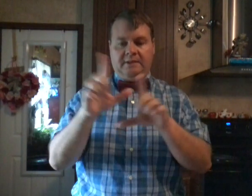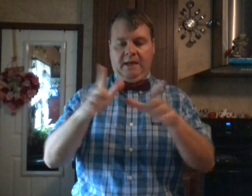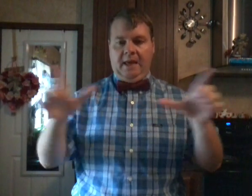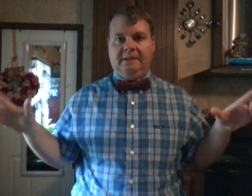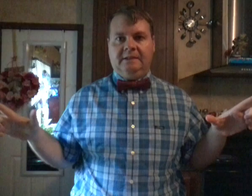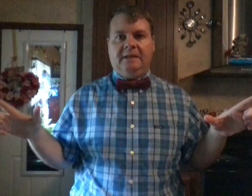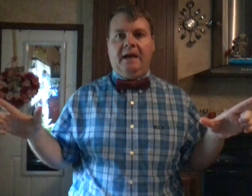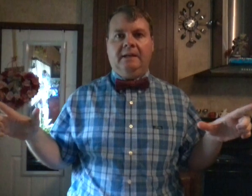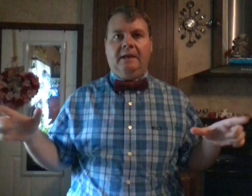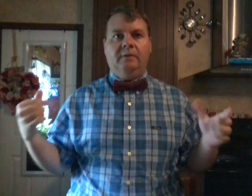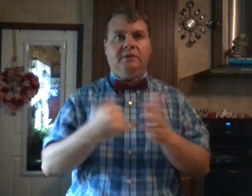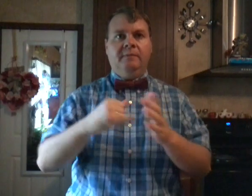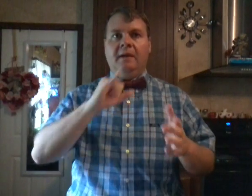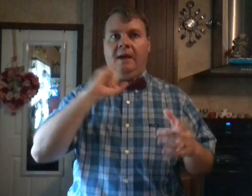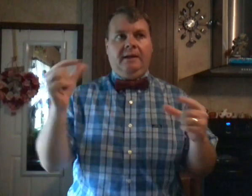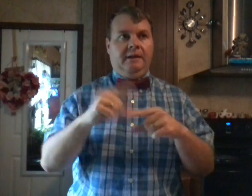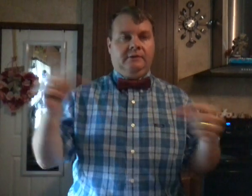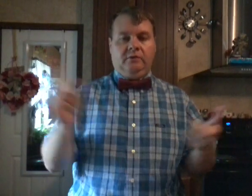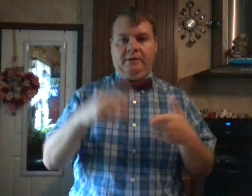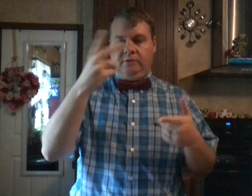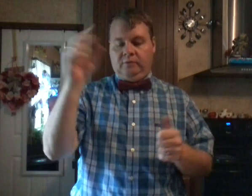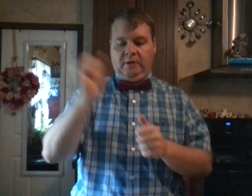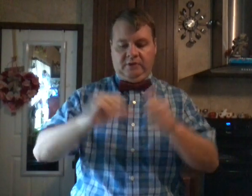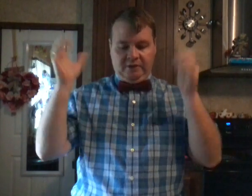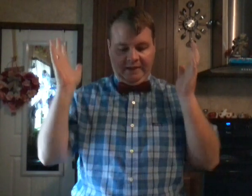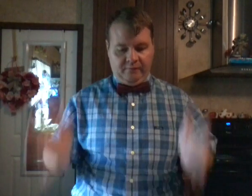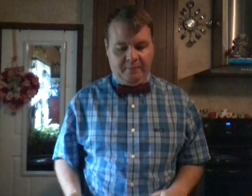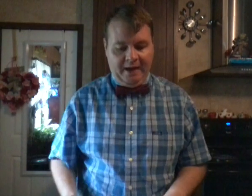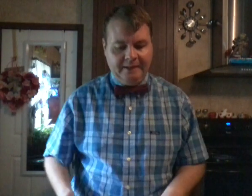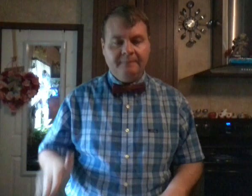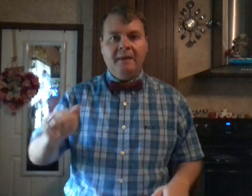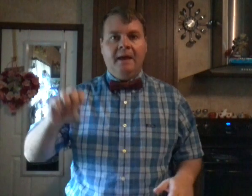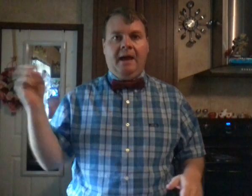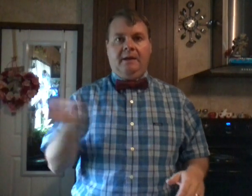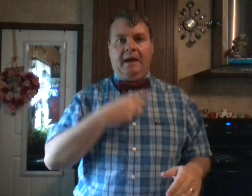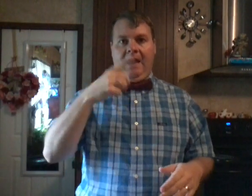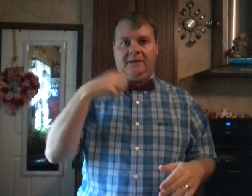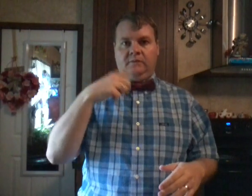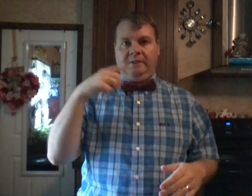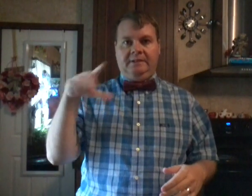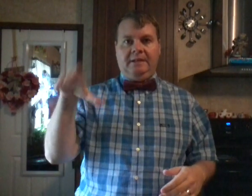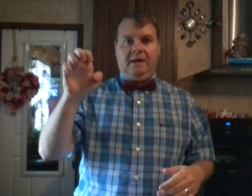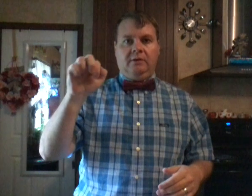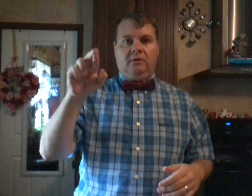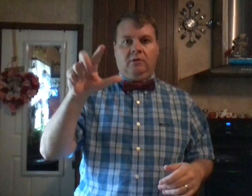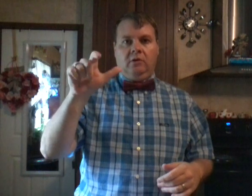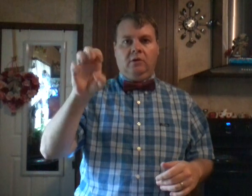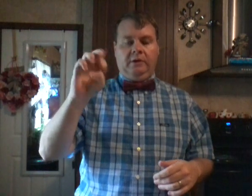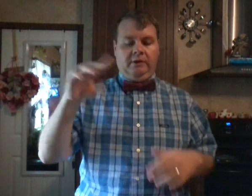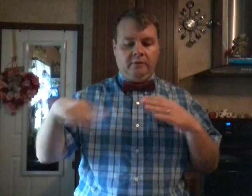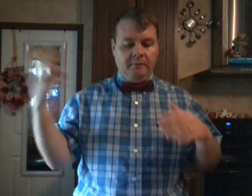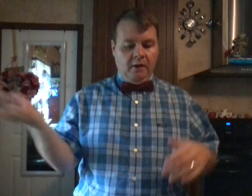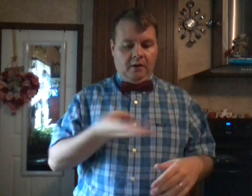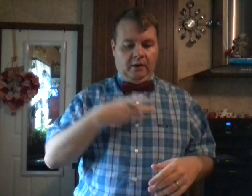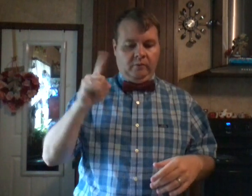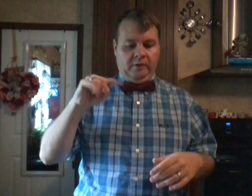and in sign language. And it is great to see everybody. And as we said earlier, when